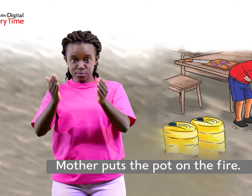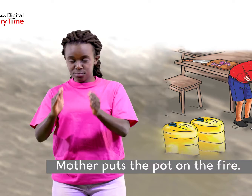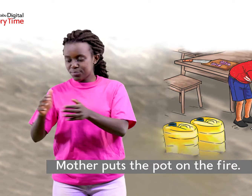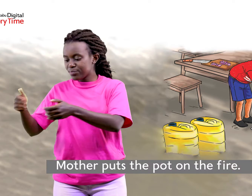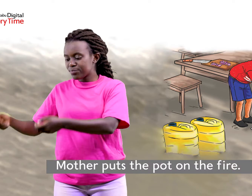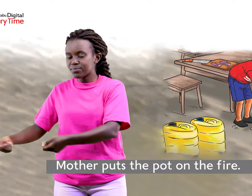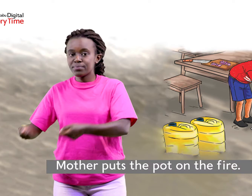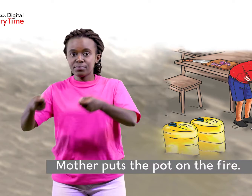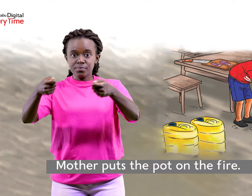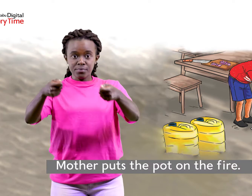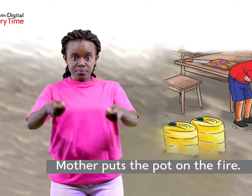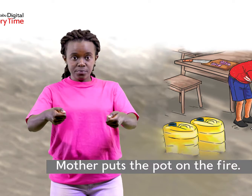Mother puts the pot on the fire.